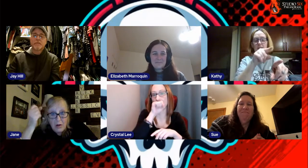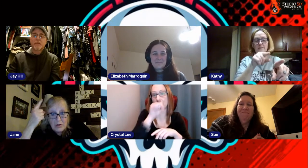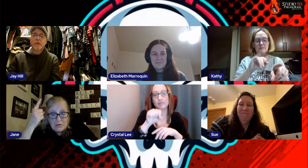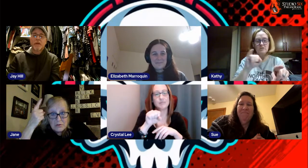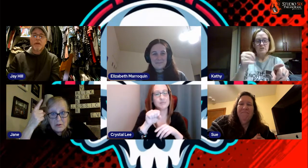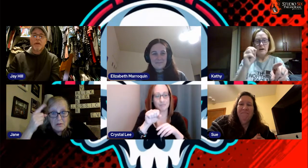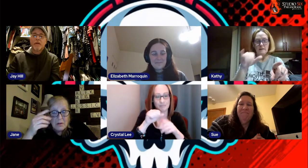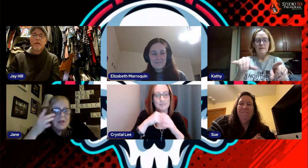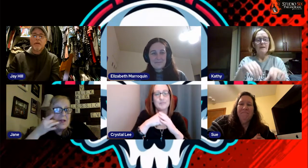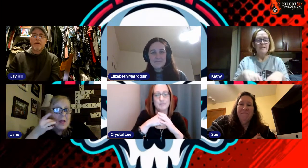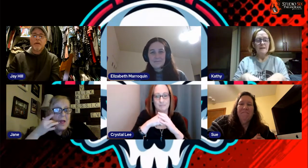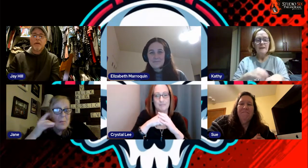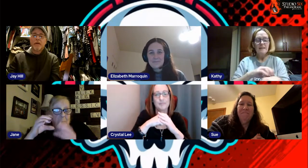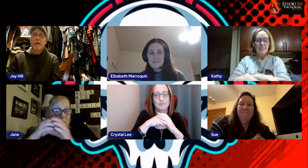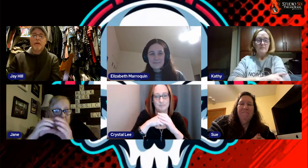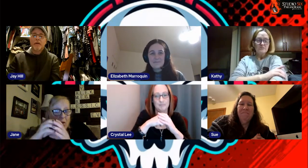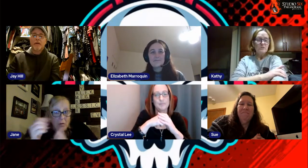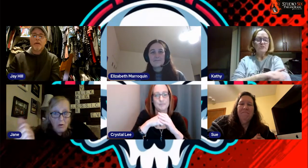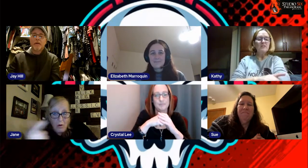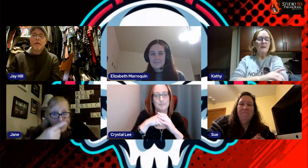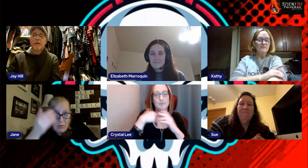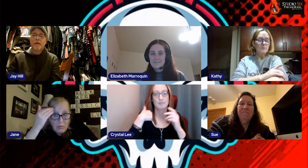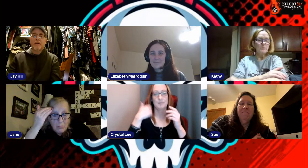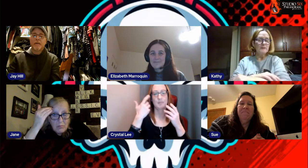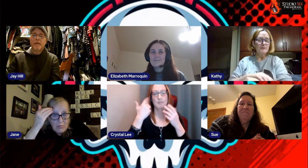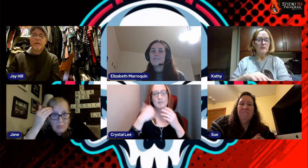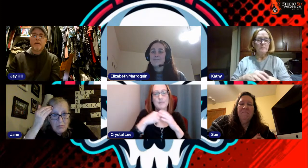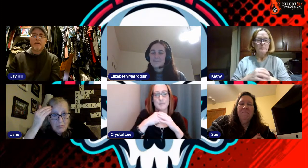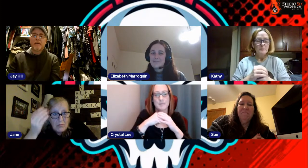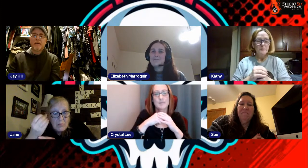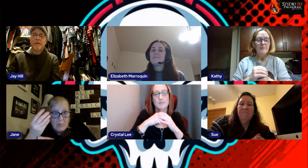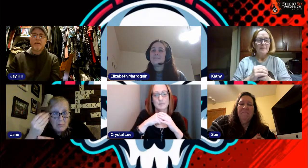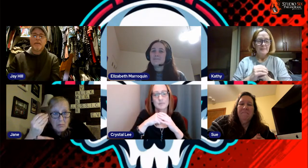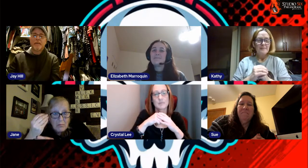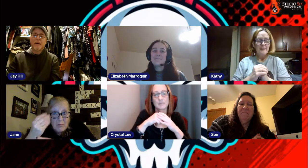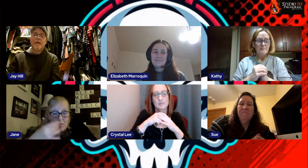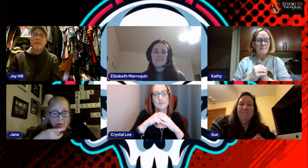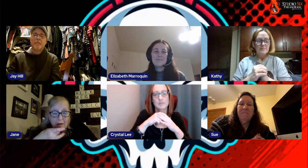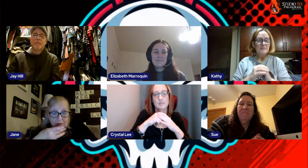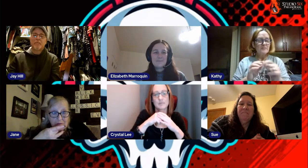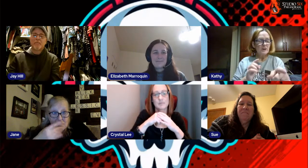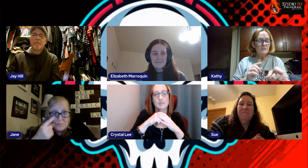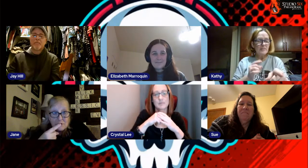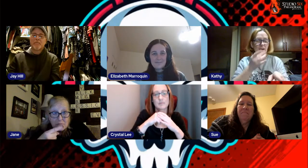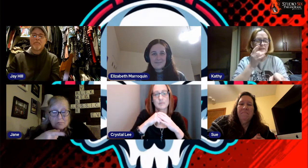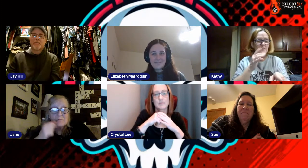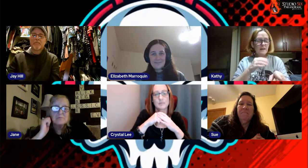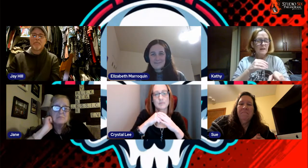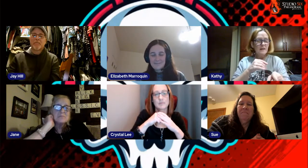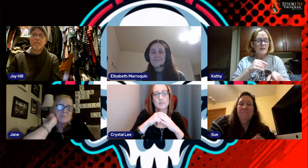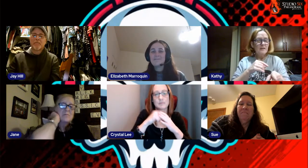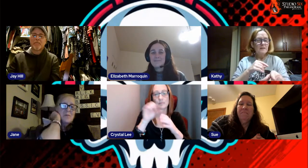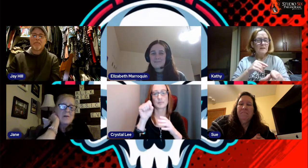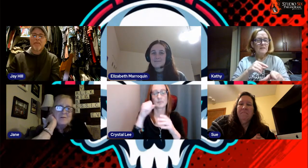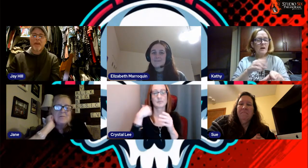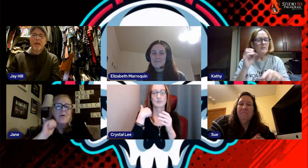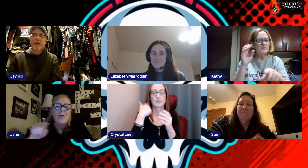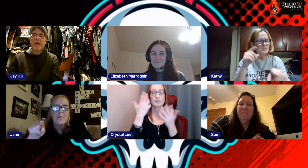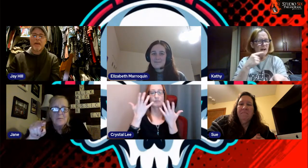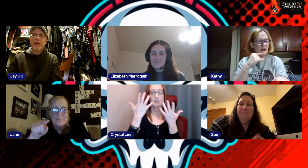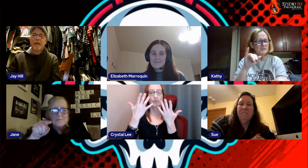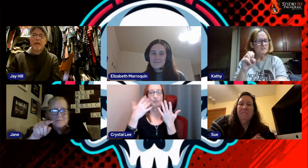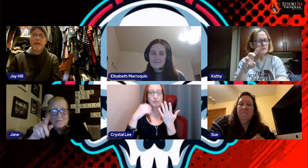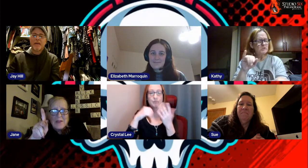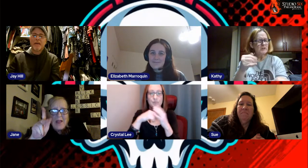Good luck. Cat toys. Mm-hmm. Jay saying that. Jay. She loved doing it too. Yeah. The flicking light. And